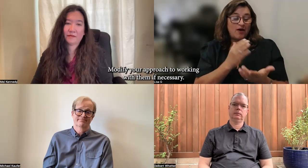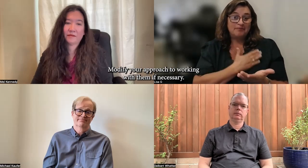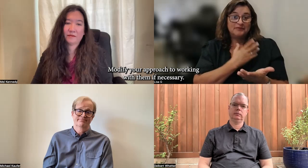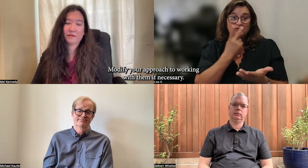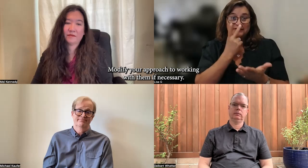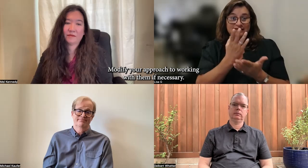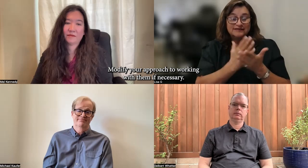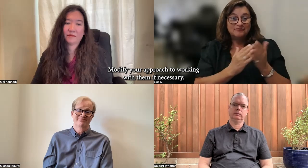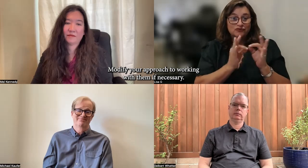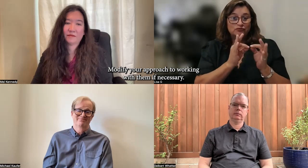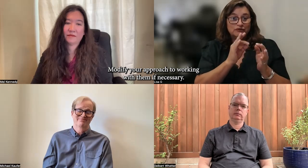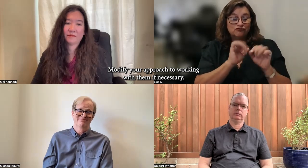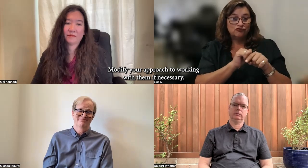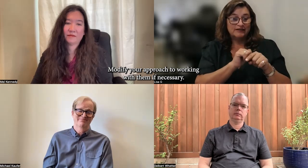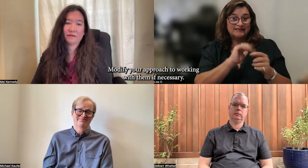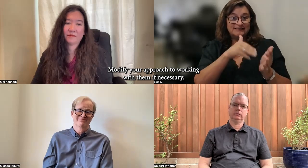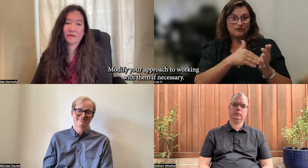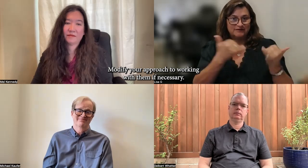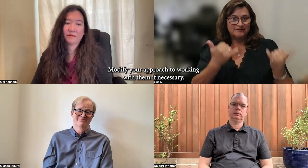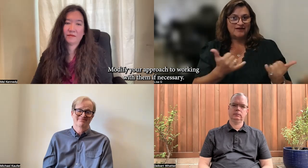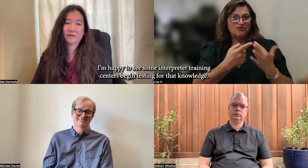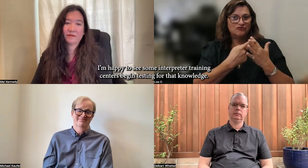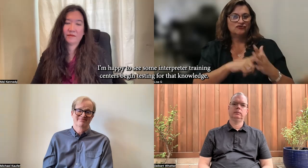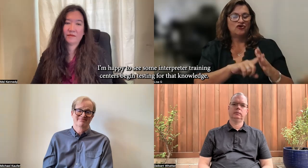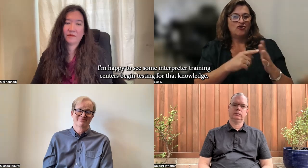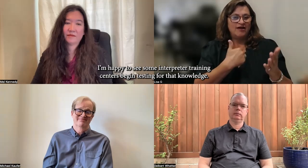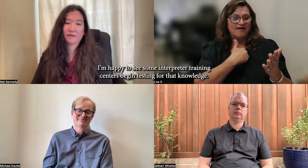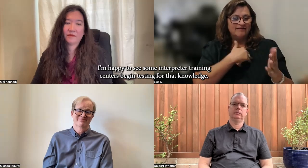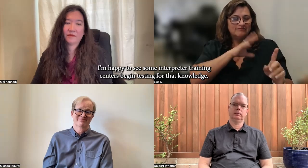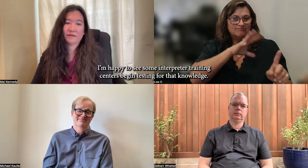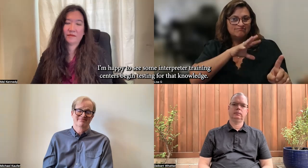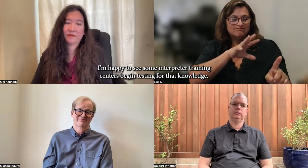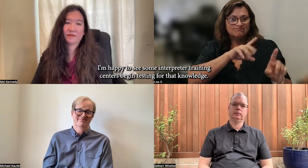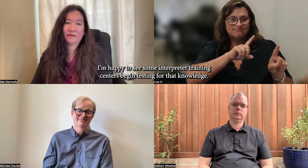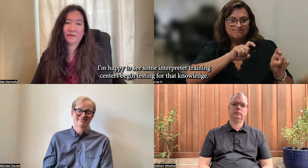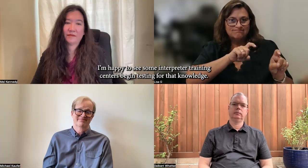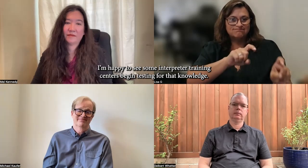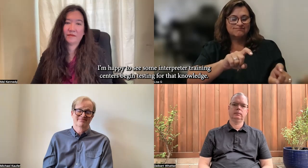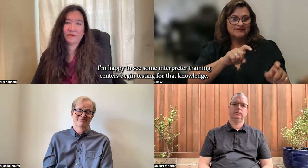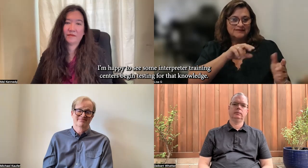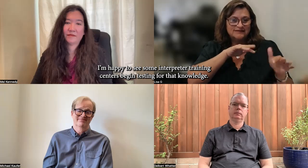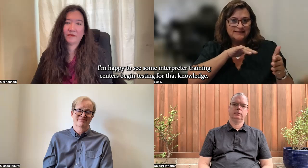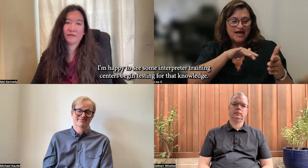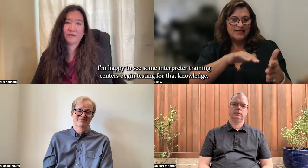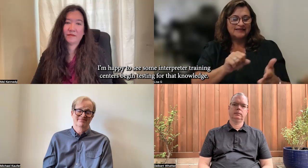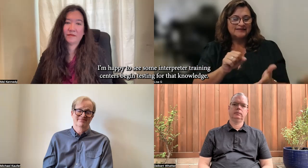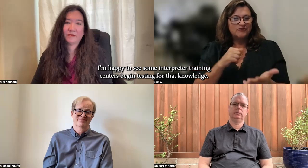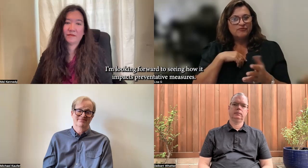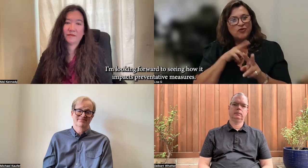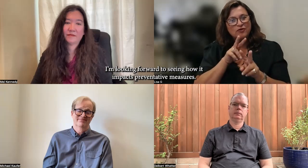Modify your approach to working with them if necessary. I'm happy to see some interpreter training centers begin testing for that knowledge. I'm